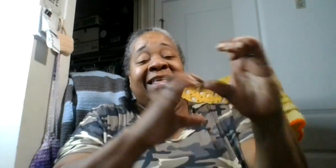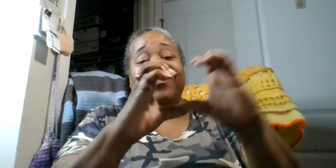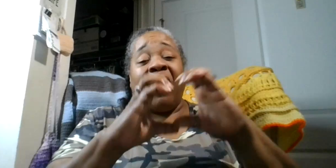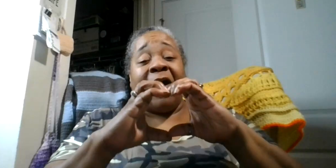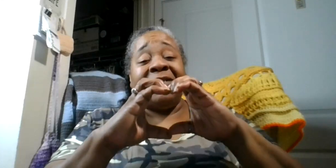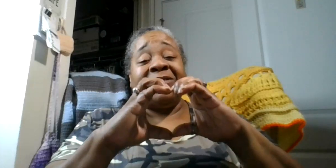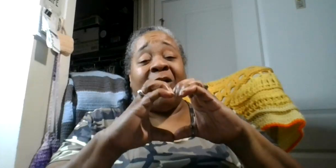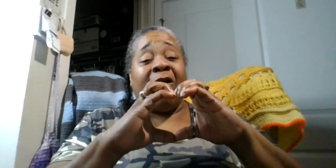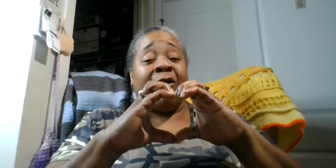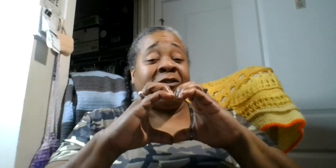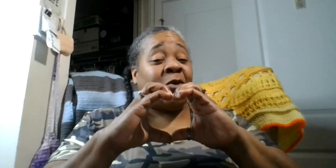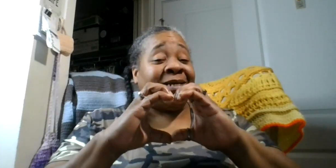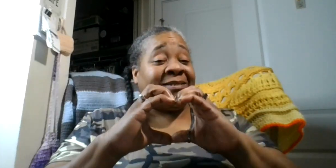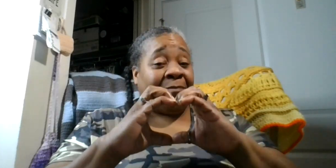The hearts are also acceptable,